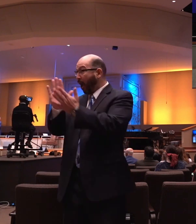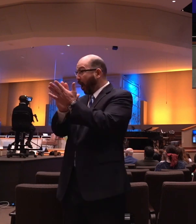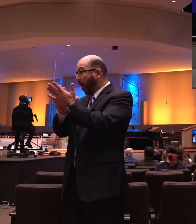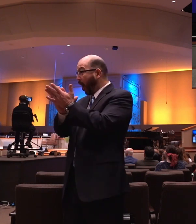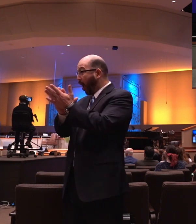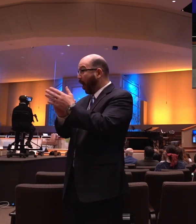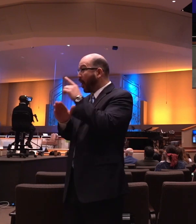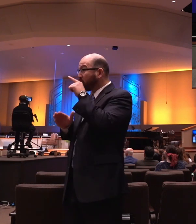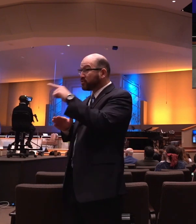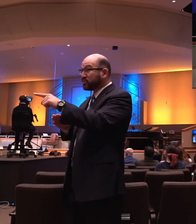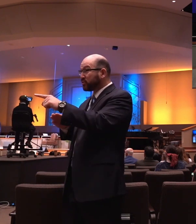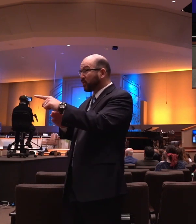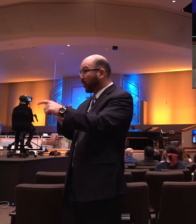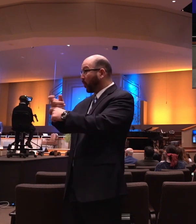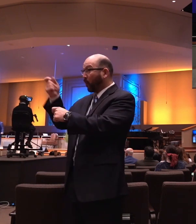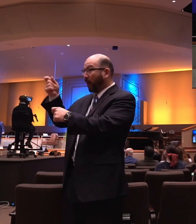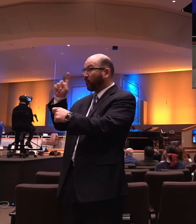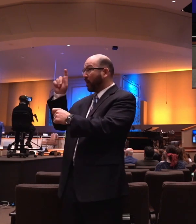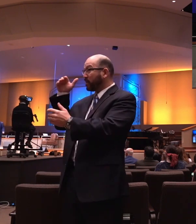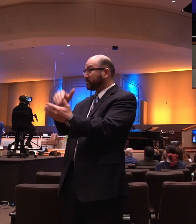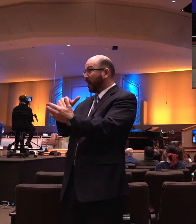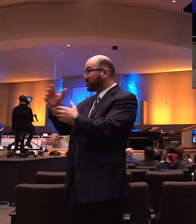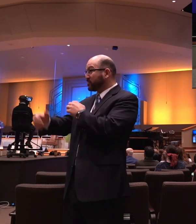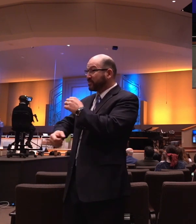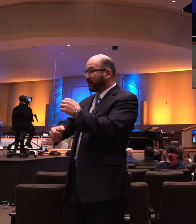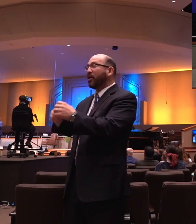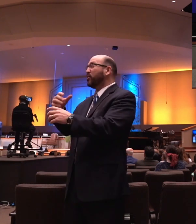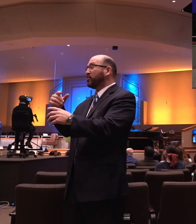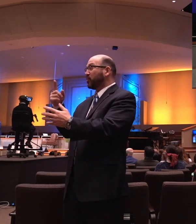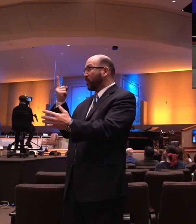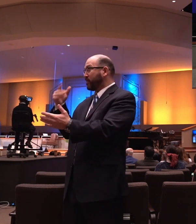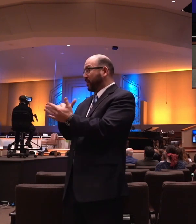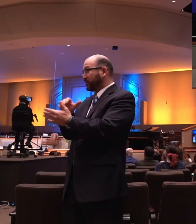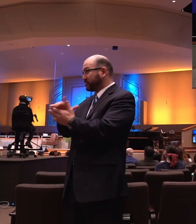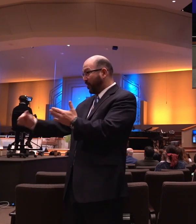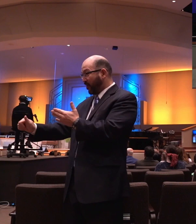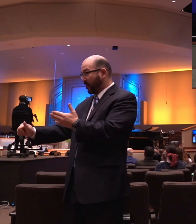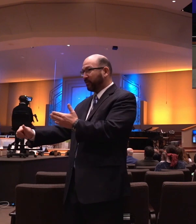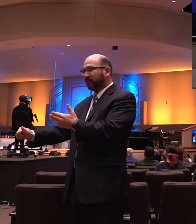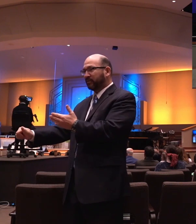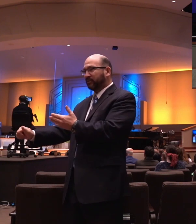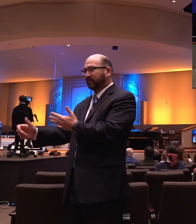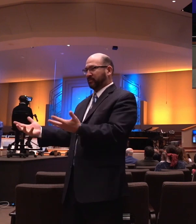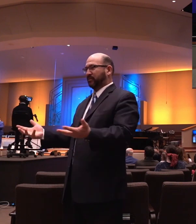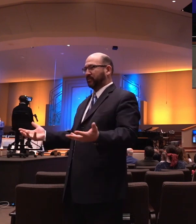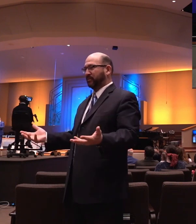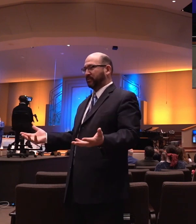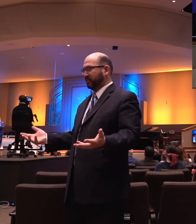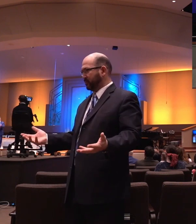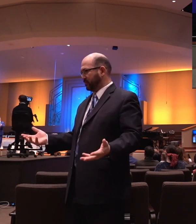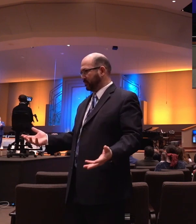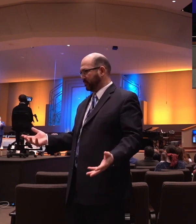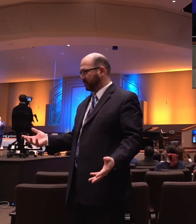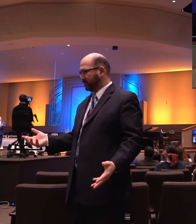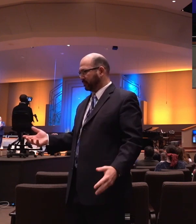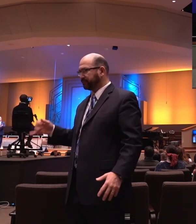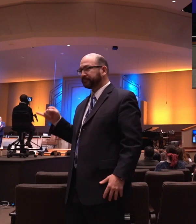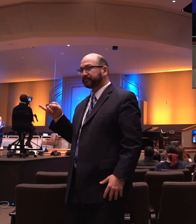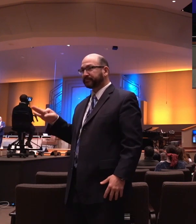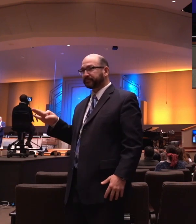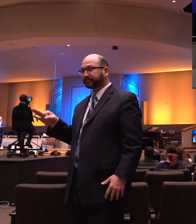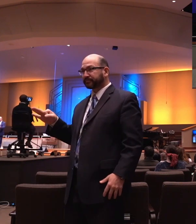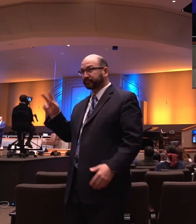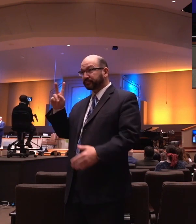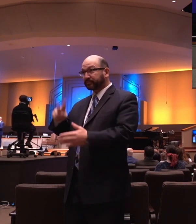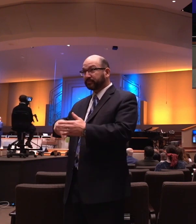congratulations, you've just won $1,000. They were having a contest. And I guess if they read